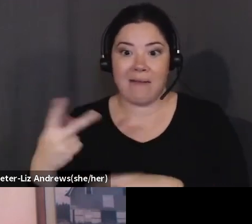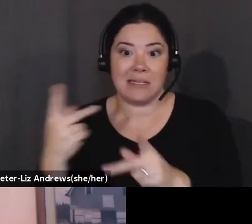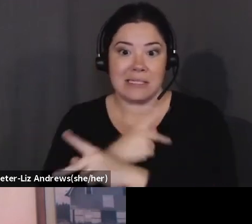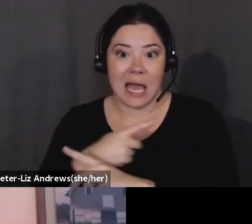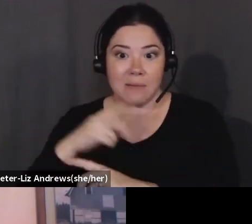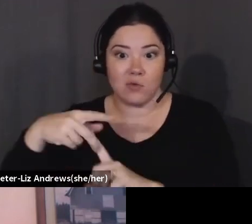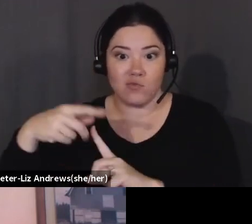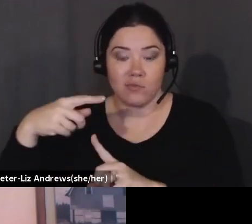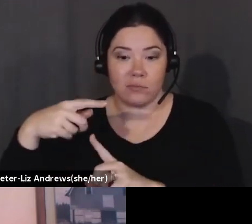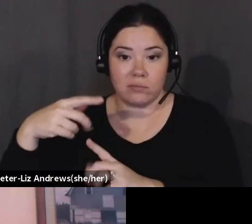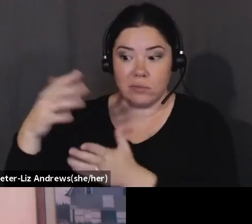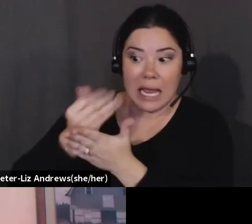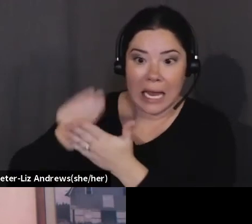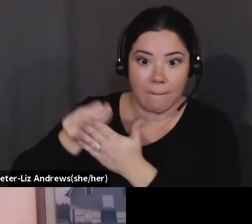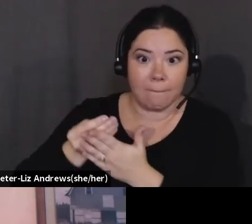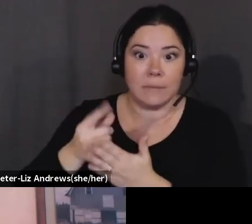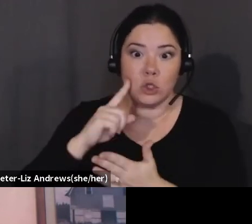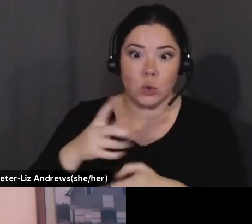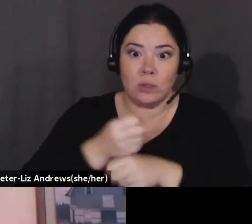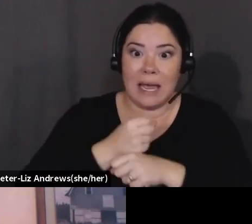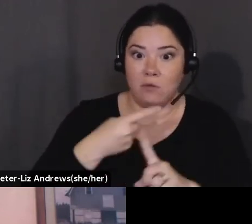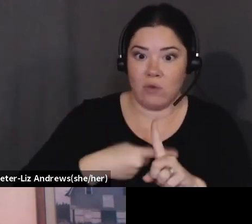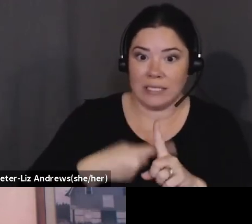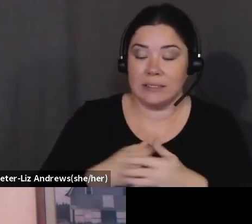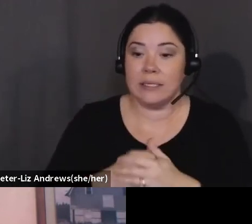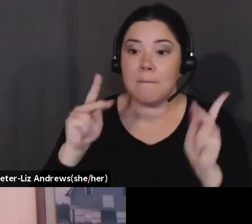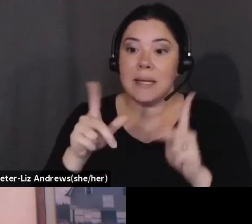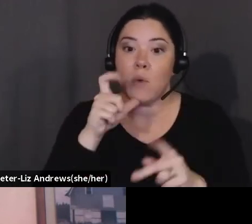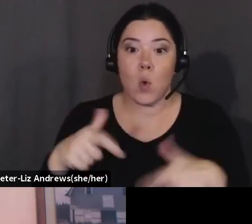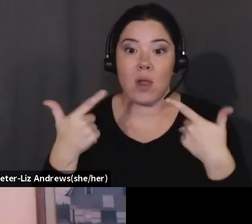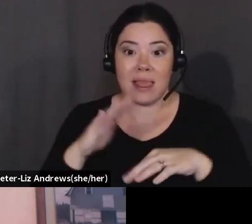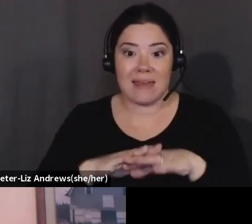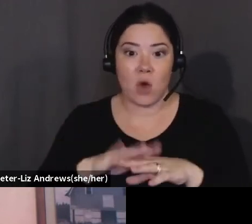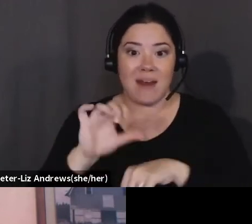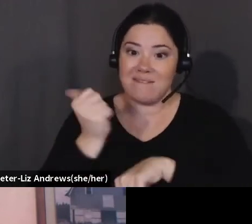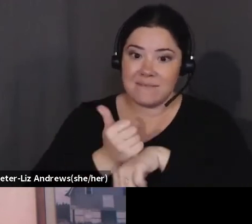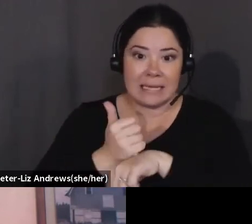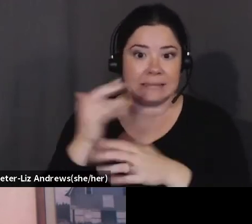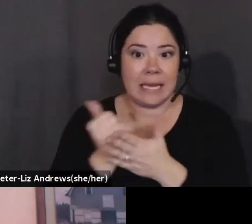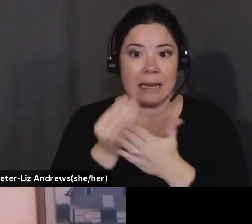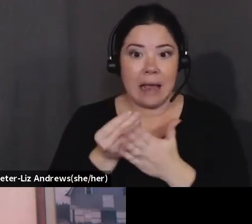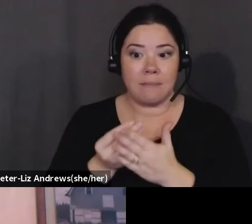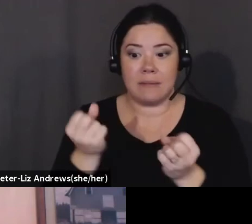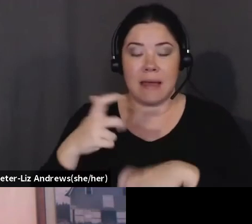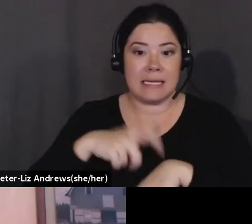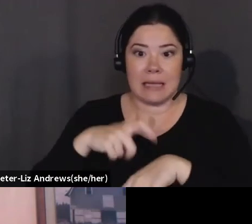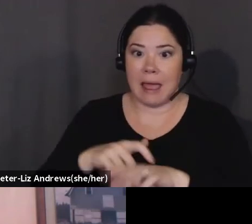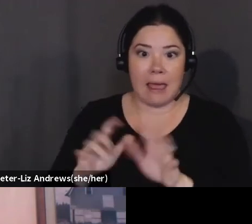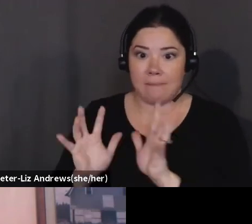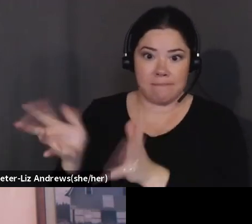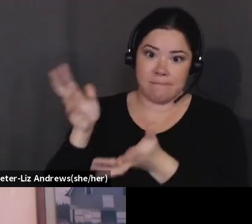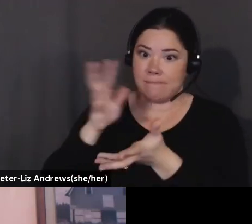for leasing apartments, and individuals who live on fixed incomes are often left out because of this